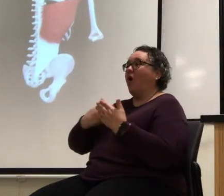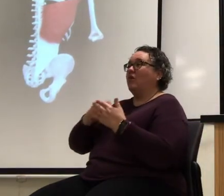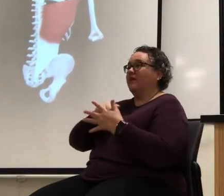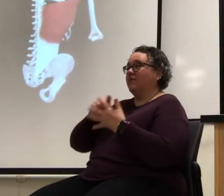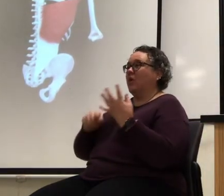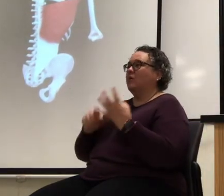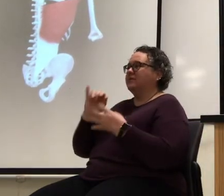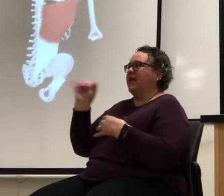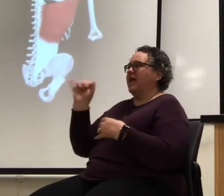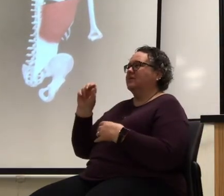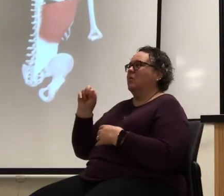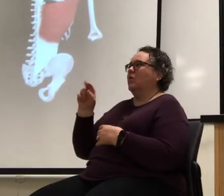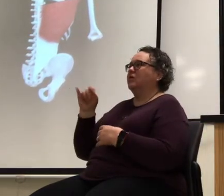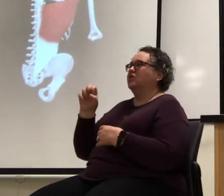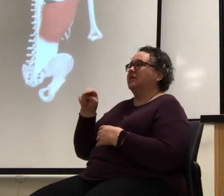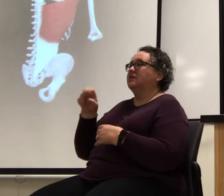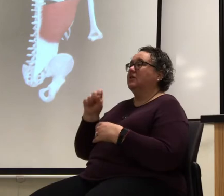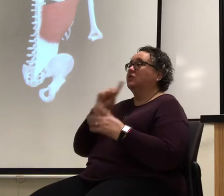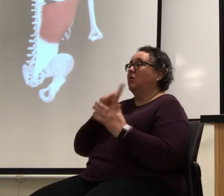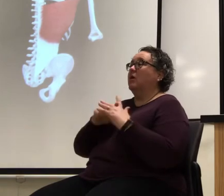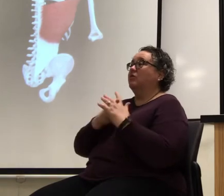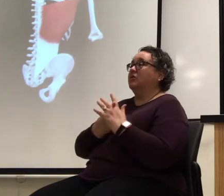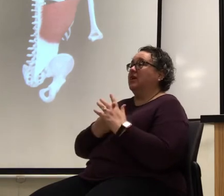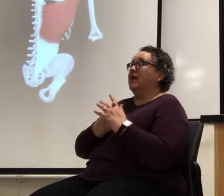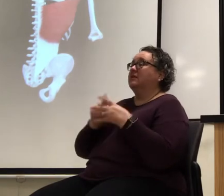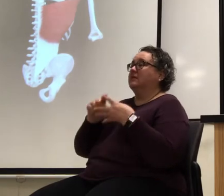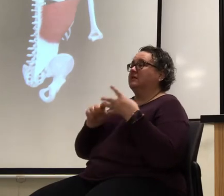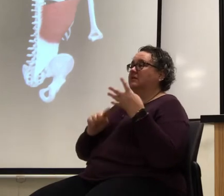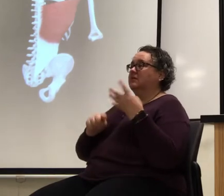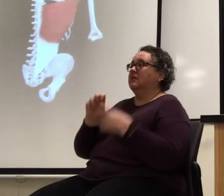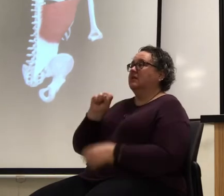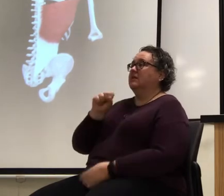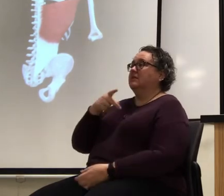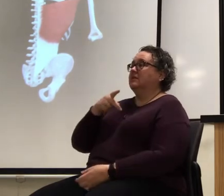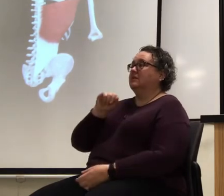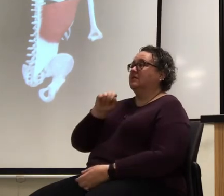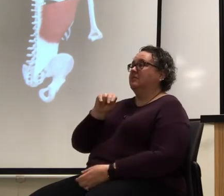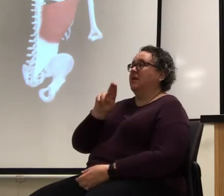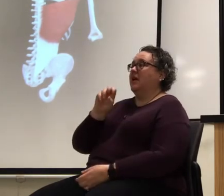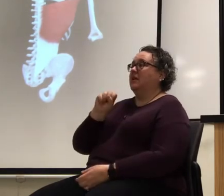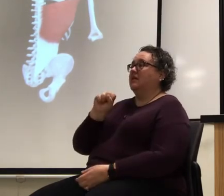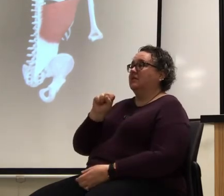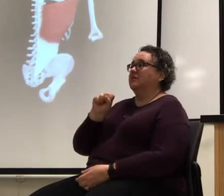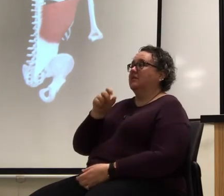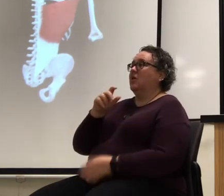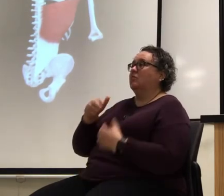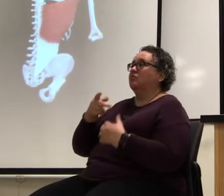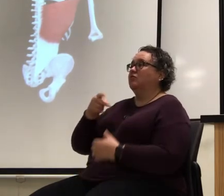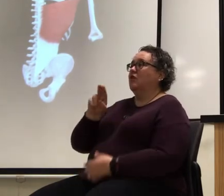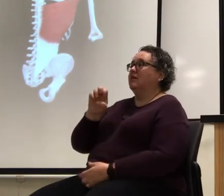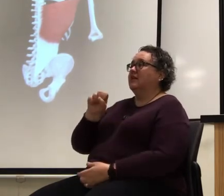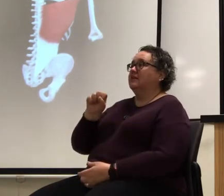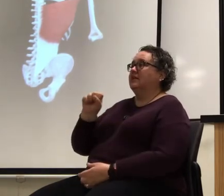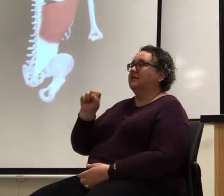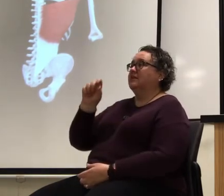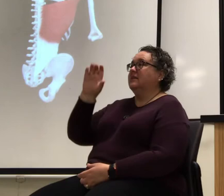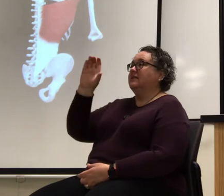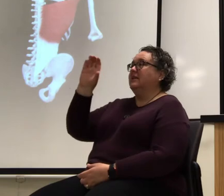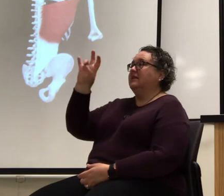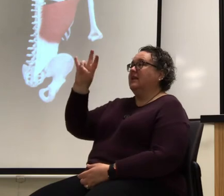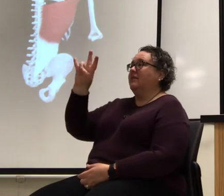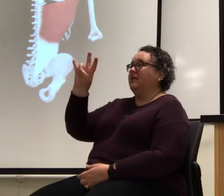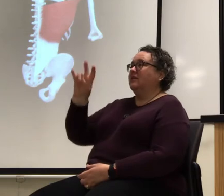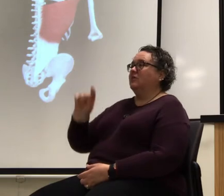origins. So it originates spinous processes, T7 to T12.